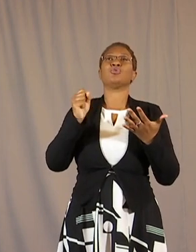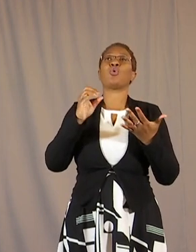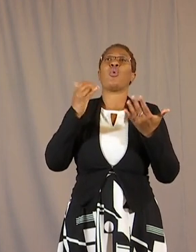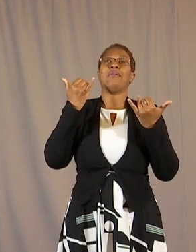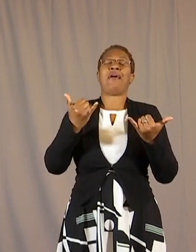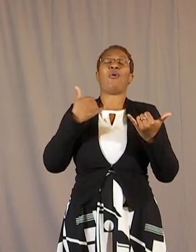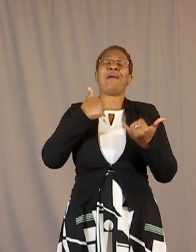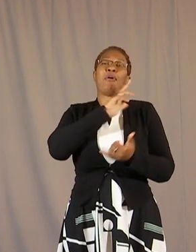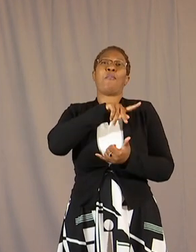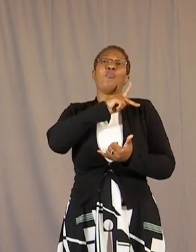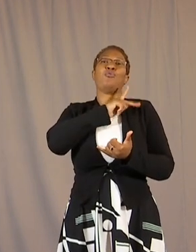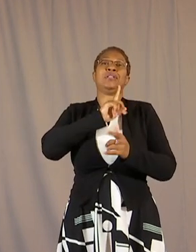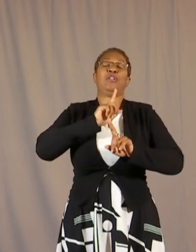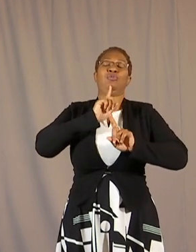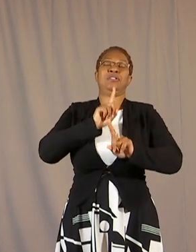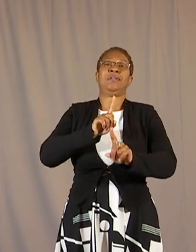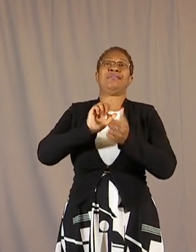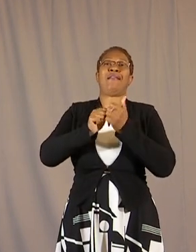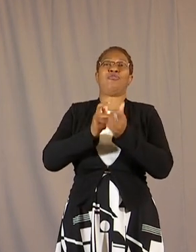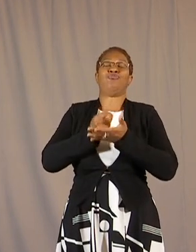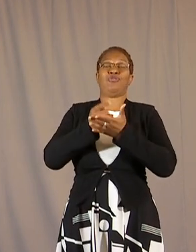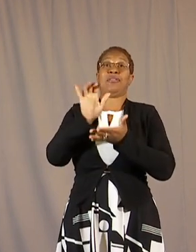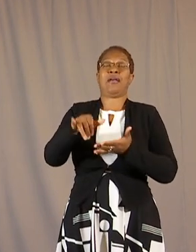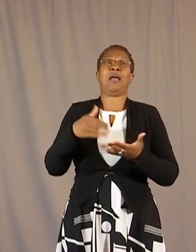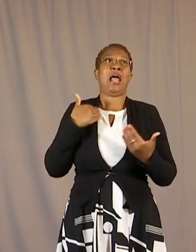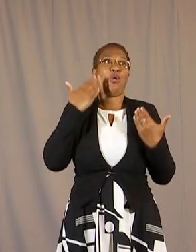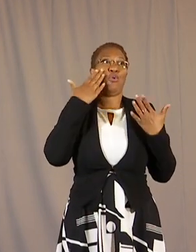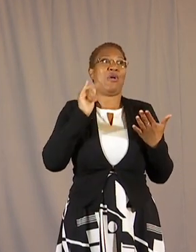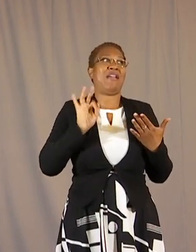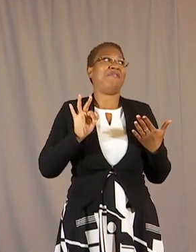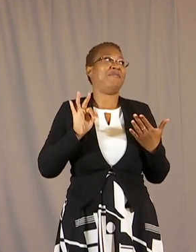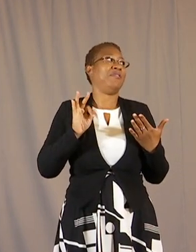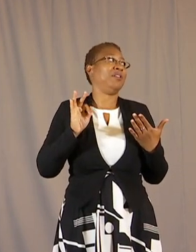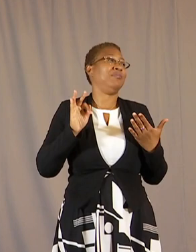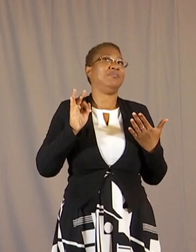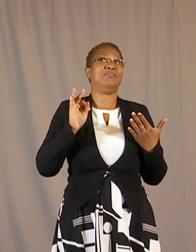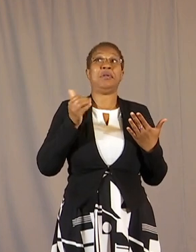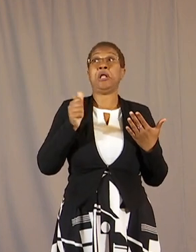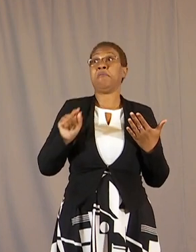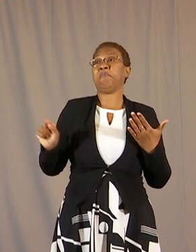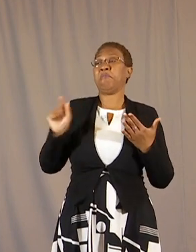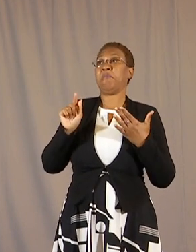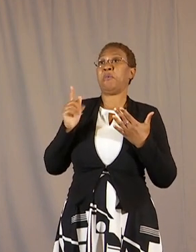personalized response. I don't know if any of my panelists would like to add.